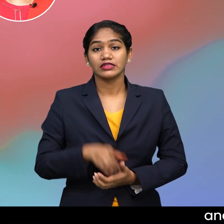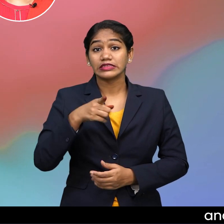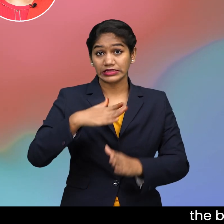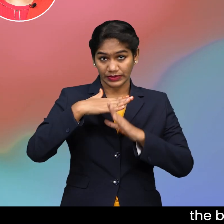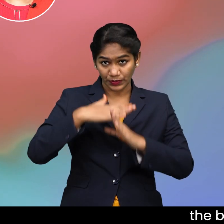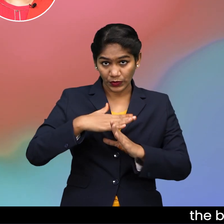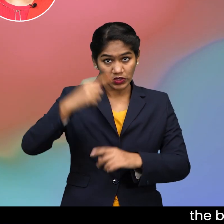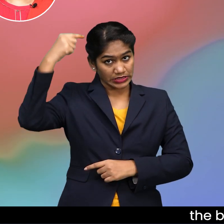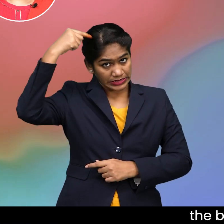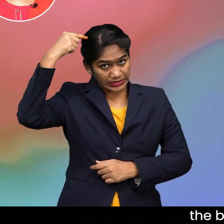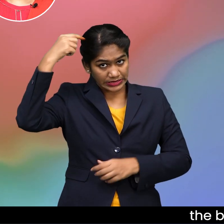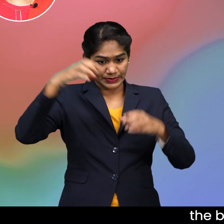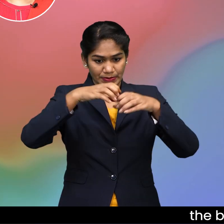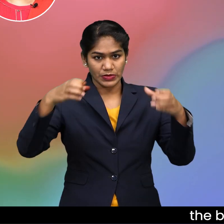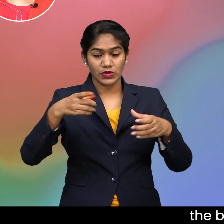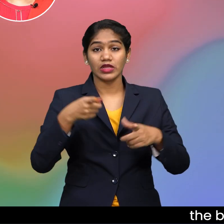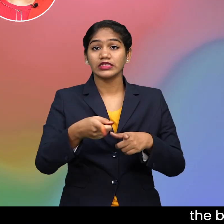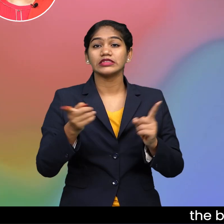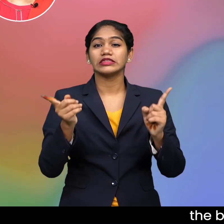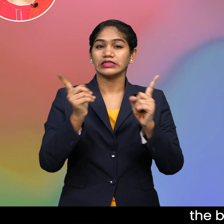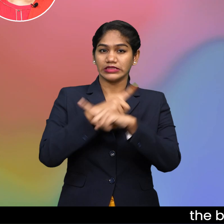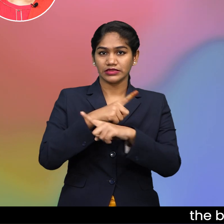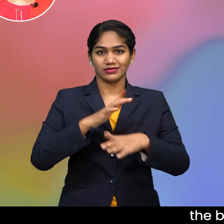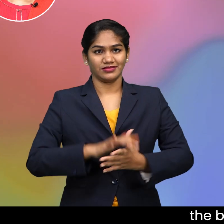and protects the brain against